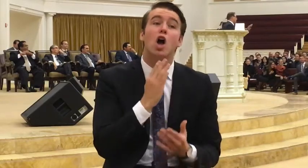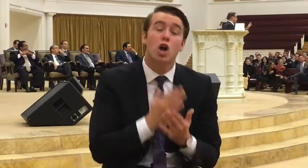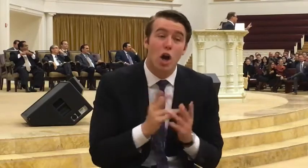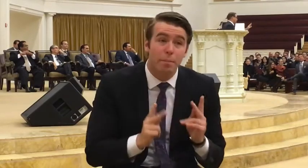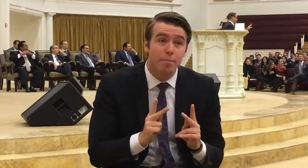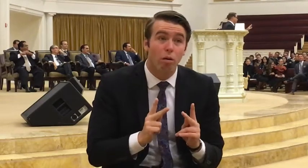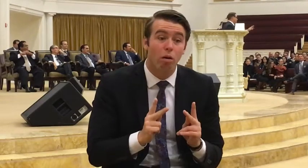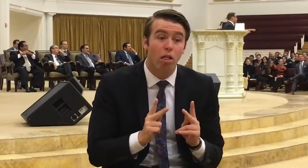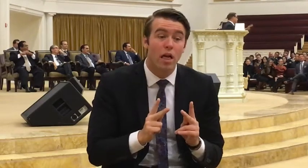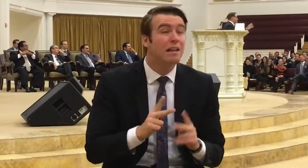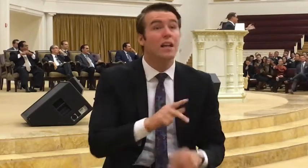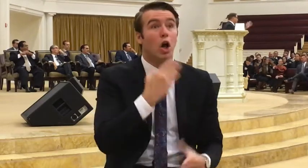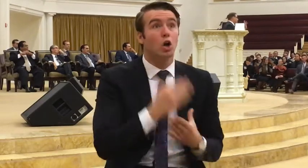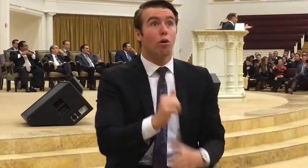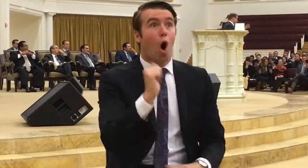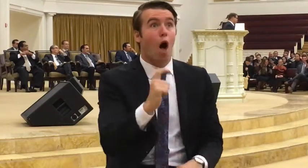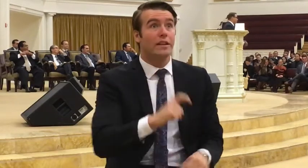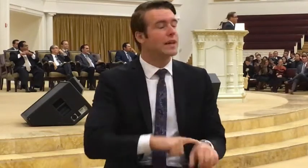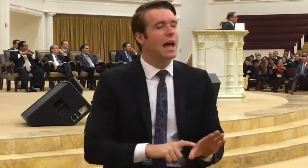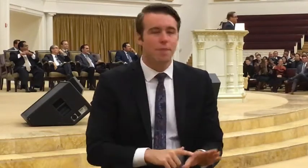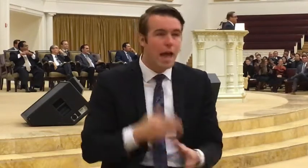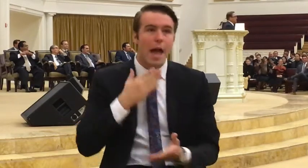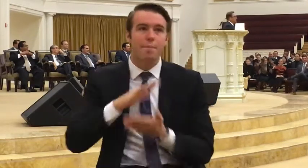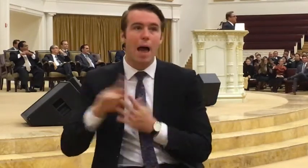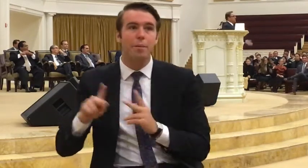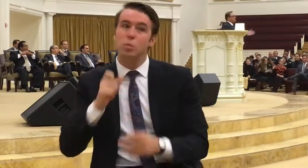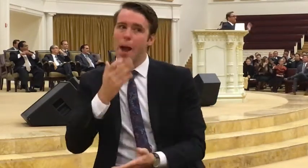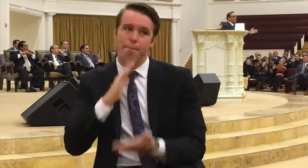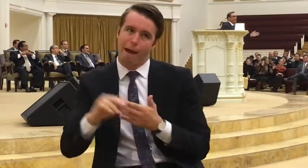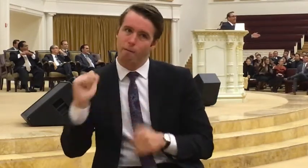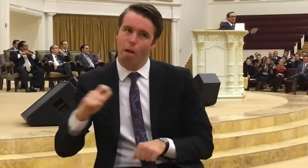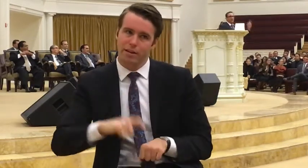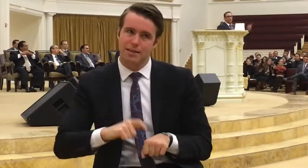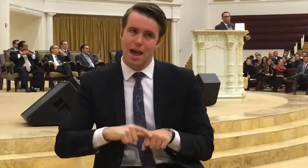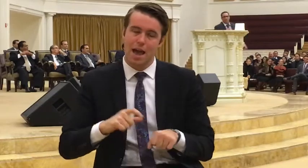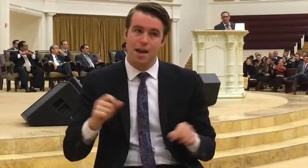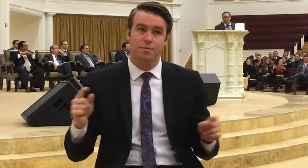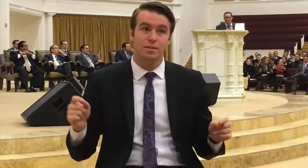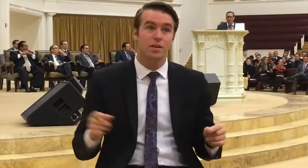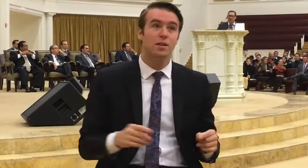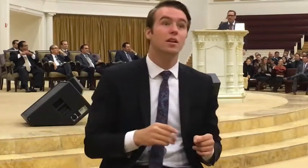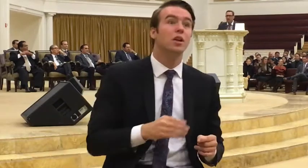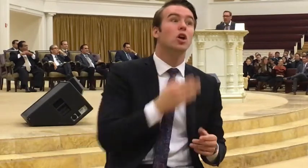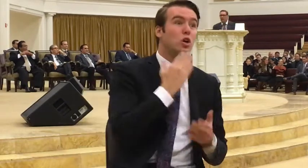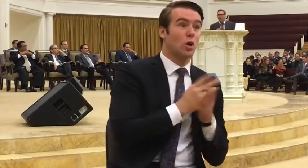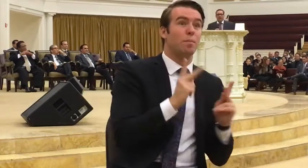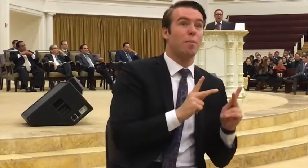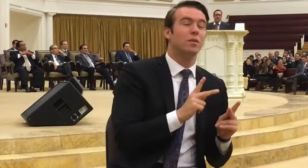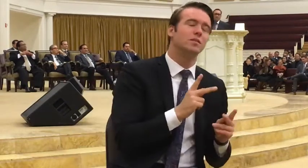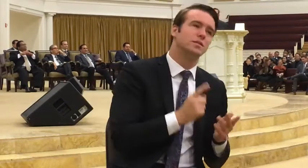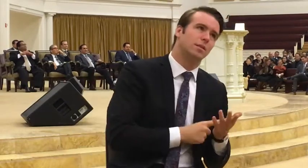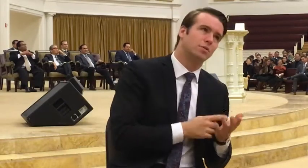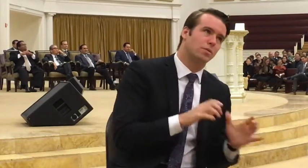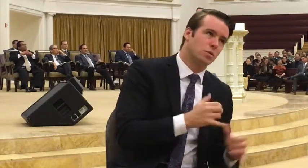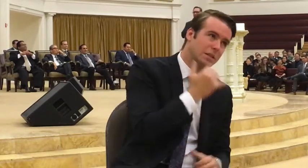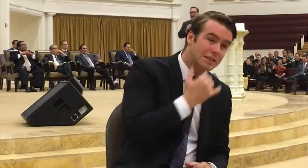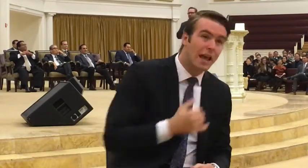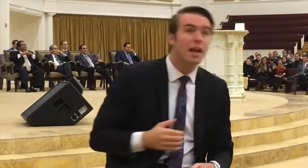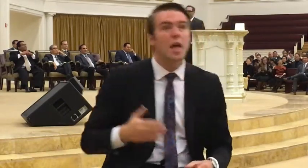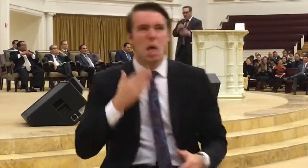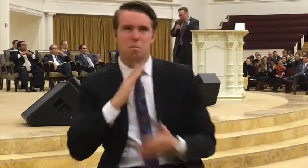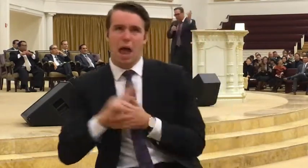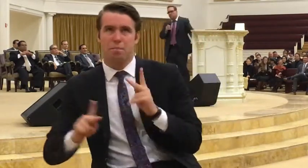Even good people are not good all the time, and even bad people are not bad all the time. So you got some dingbats that can do some good every once in a while, and you got some good people that